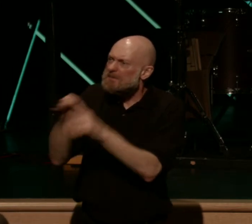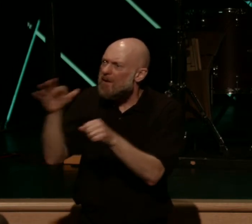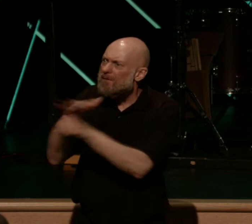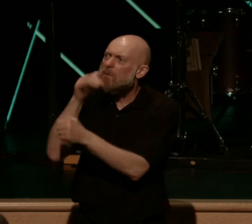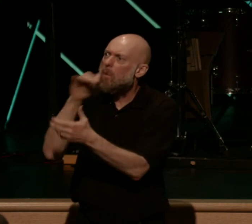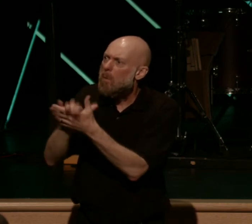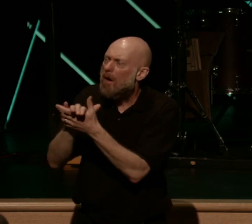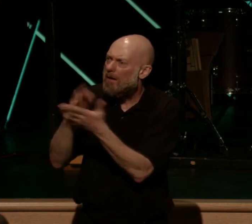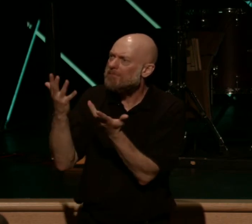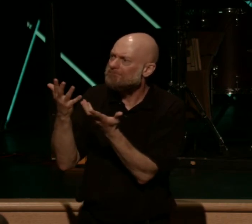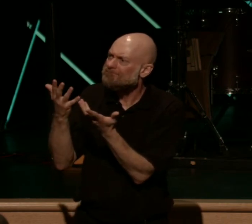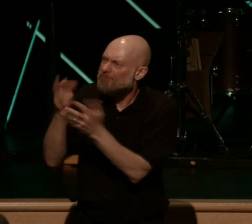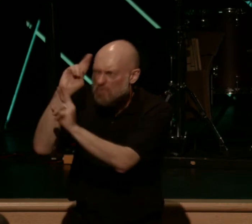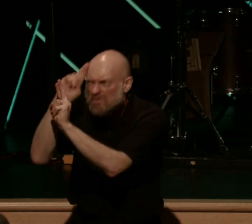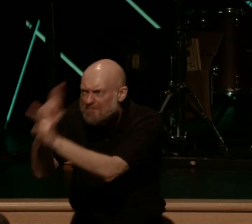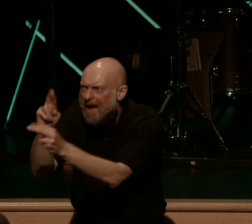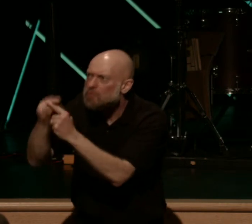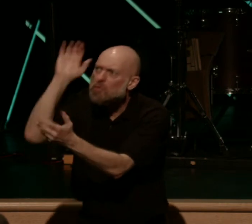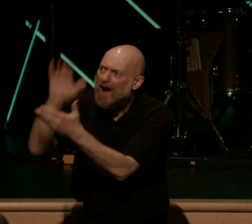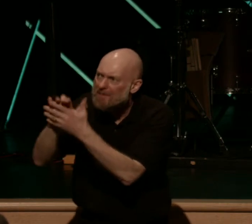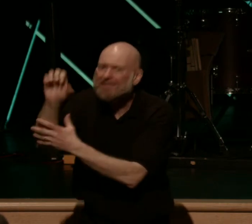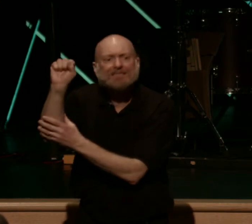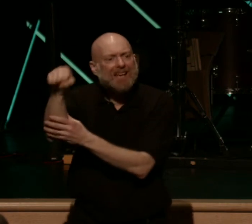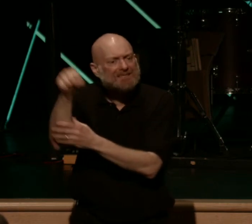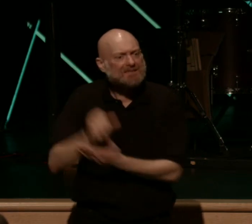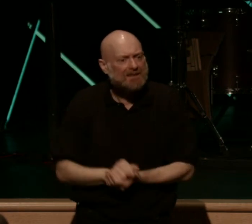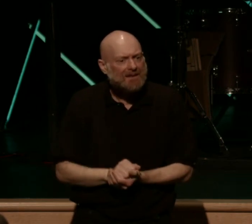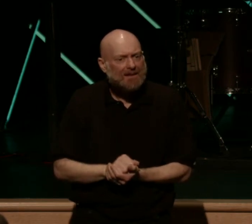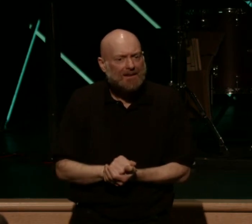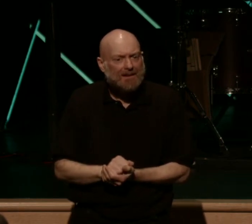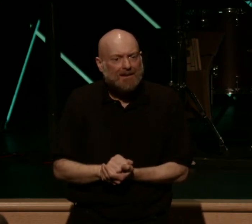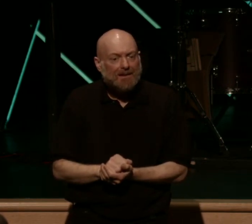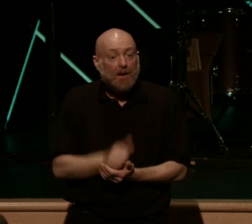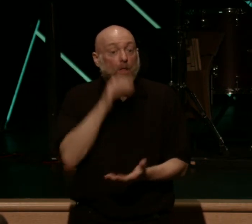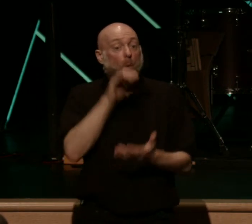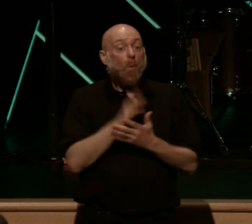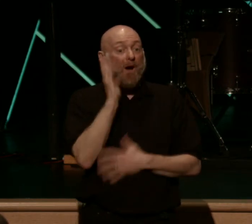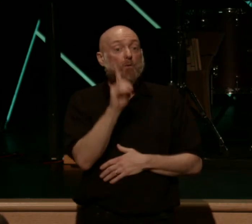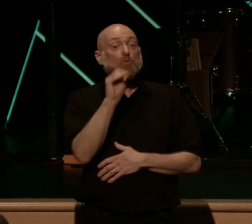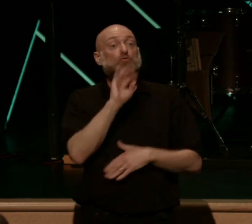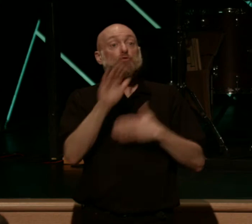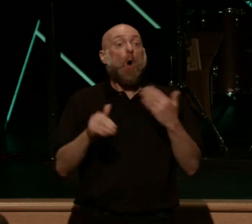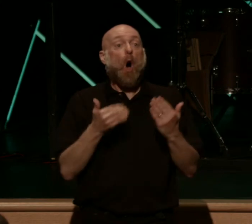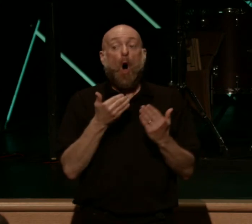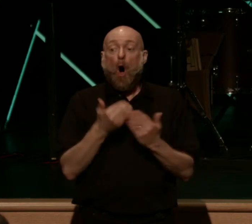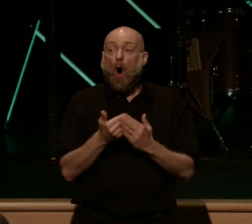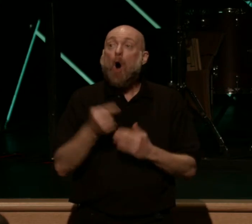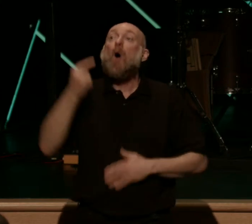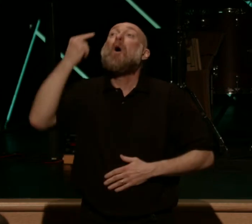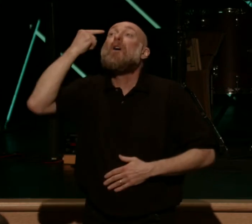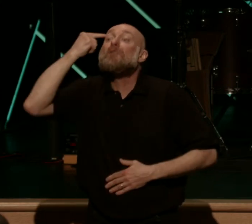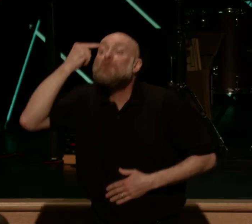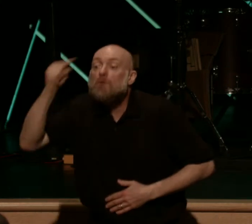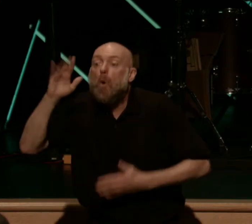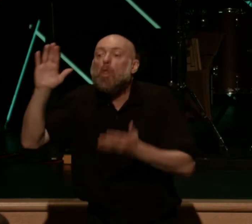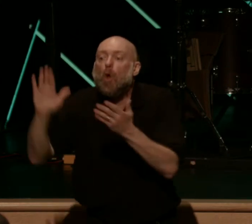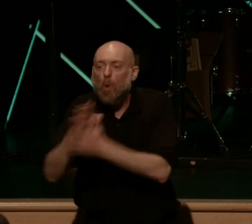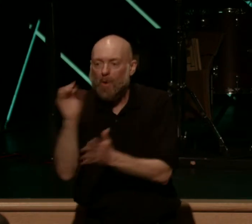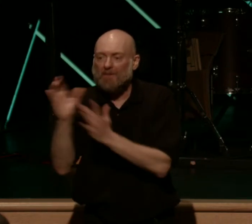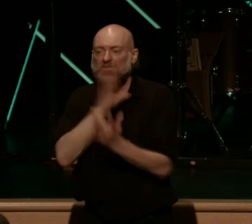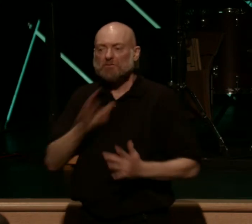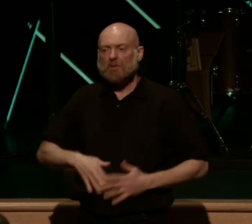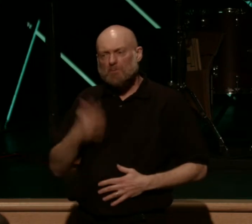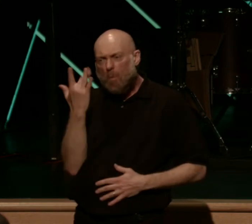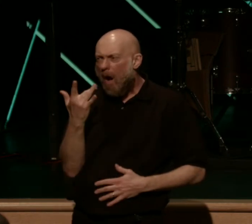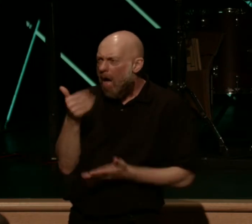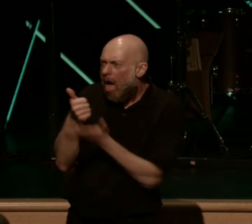about showing her husband respect. And she will do all of this for the glory of Jesus Christ.